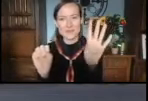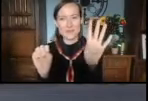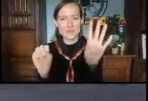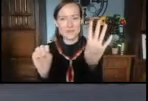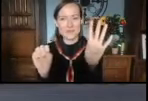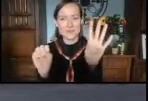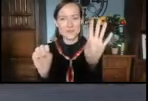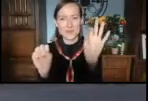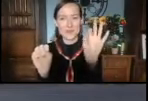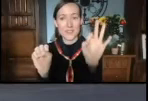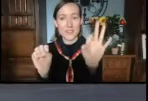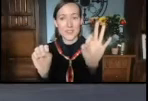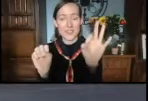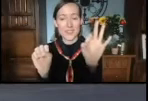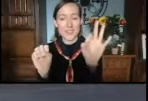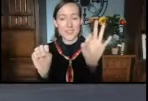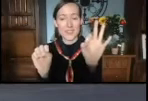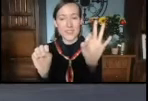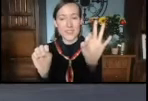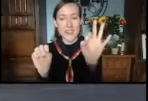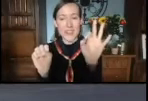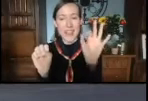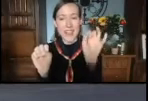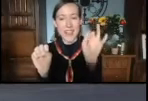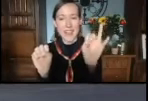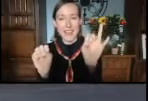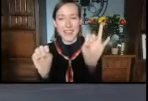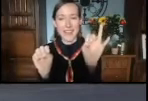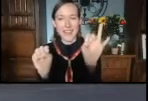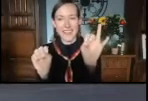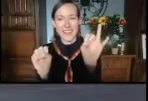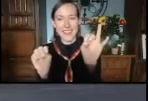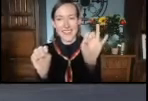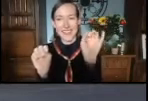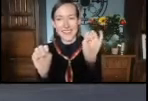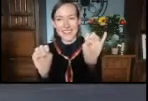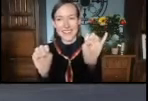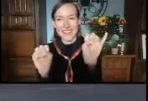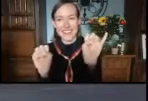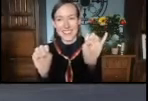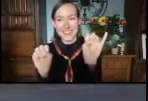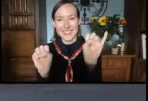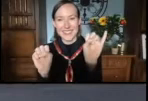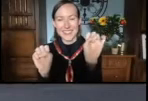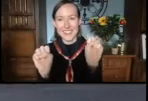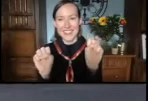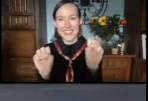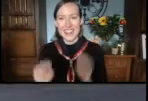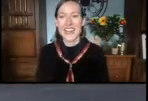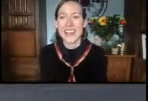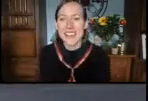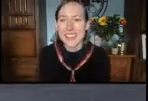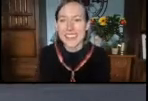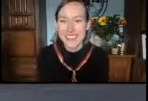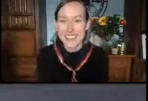We're waiting for your answers, guys. Abigail, I see an answer from you. I'm not going to say what it is,